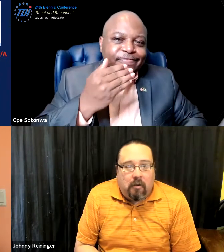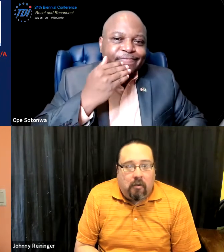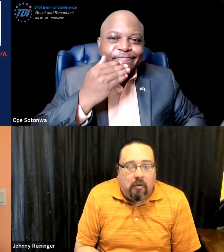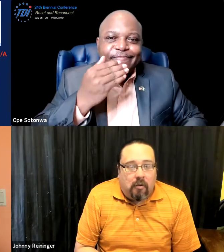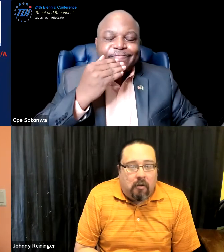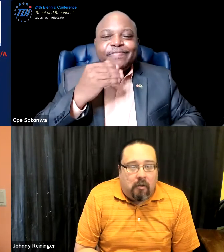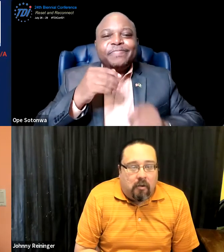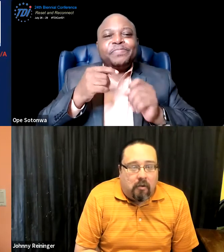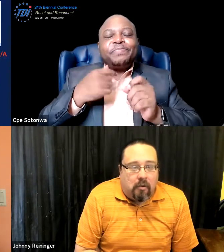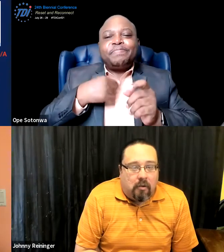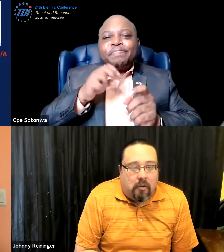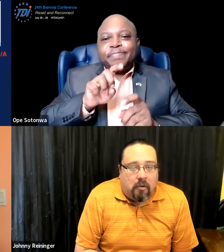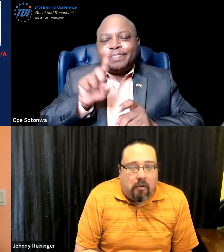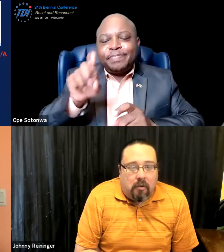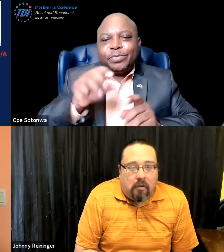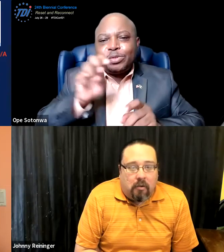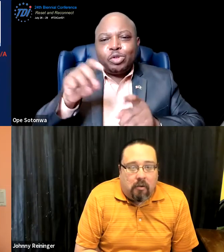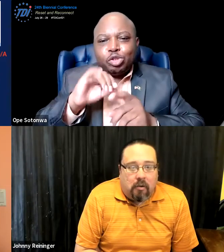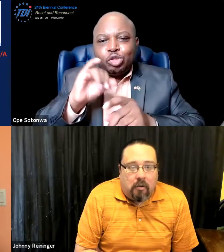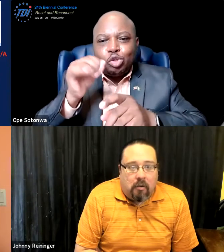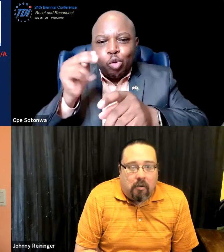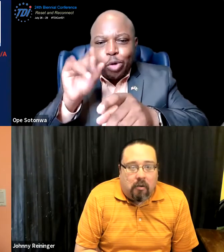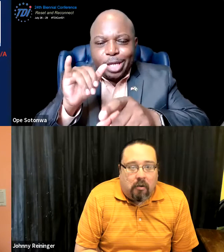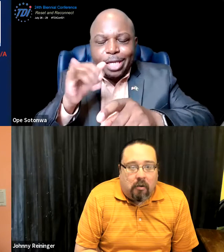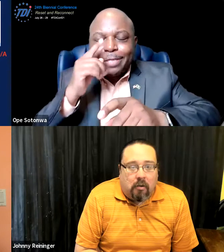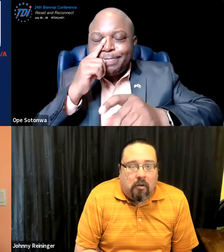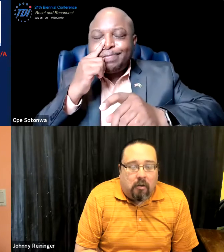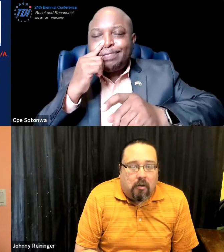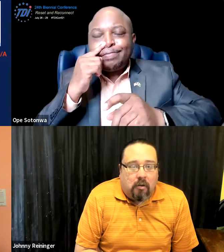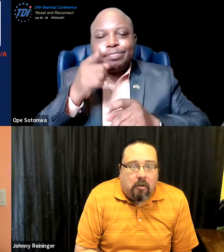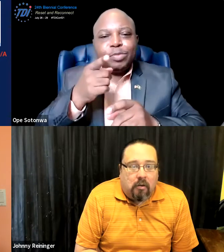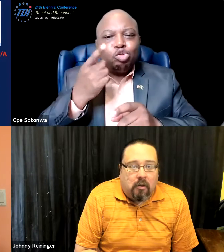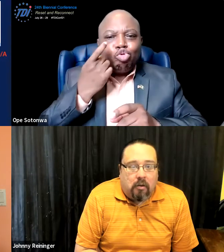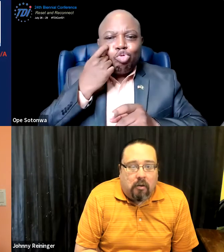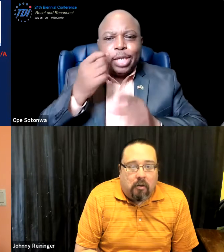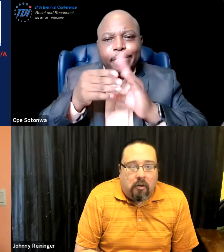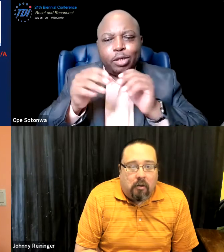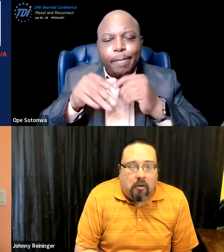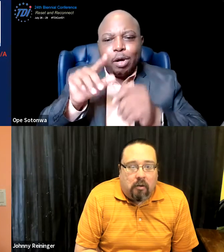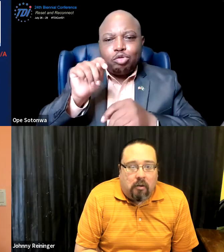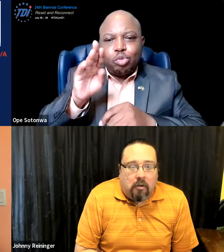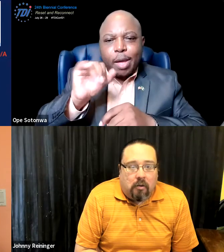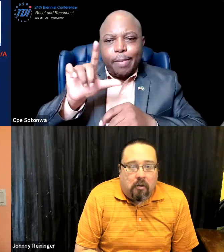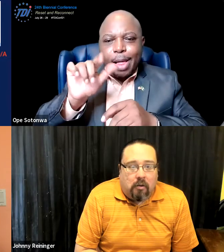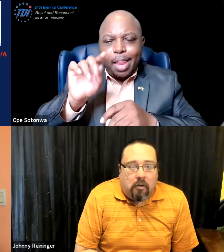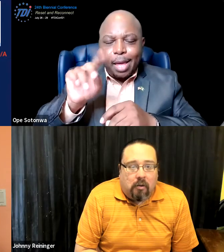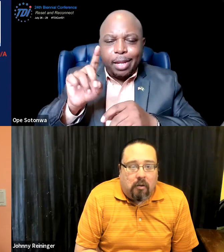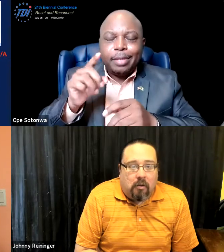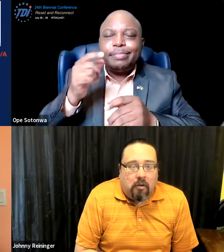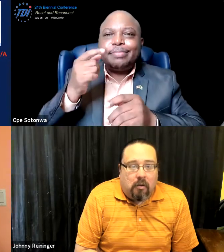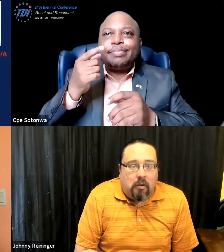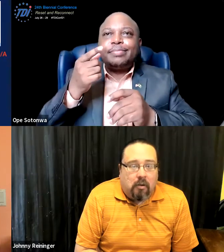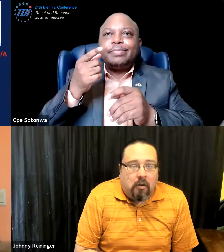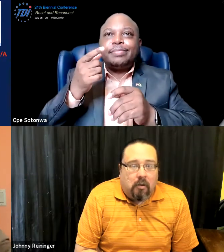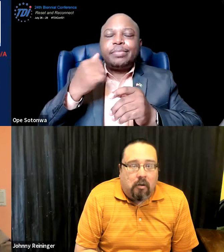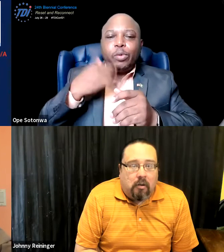questionable. This is Opie saying, yeah. So we're going to turn it over to Johnny. I know you mentioned